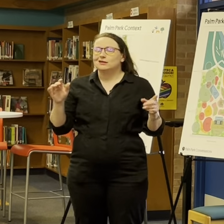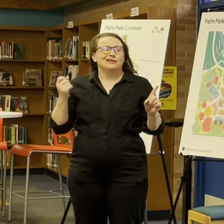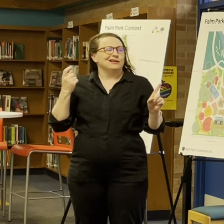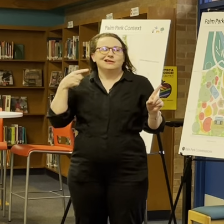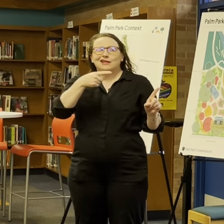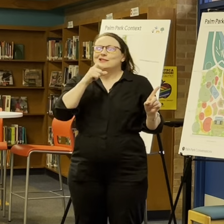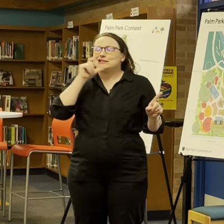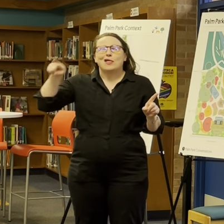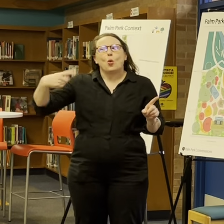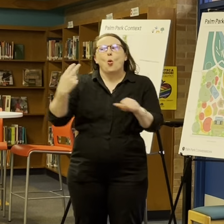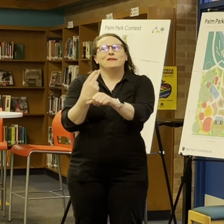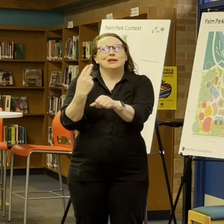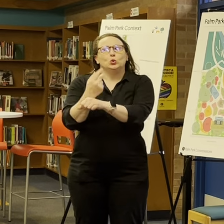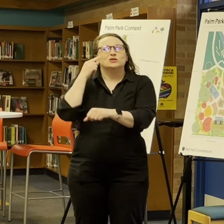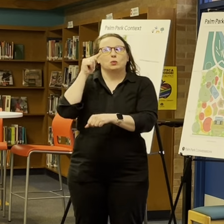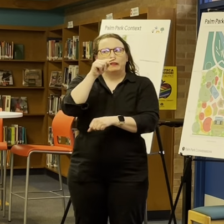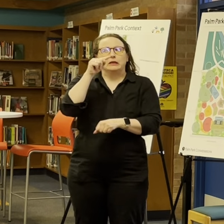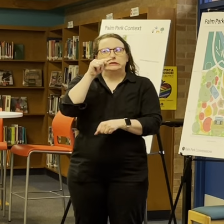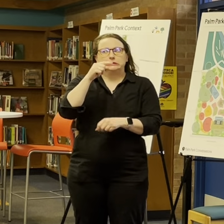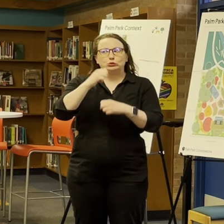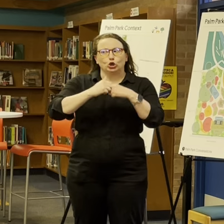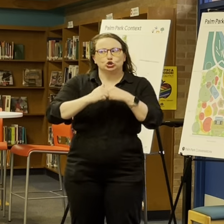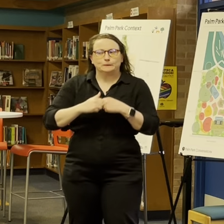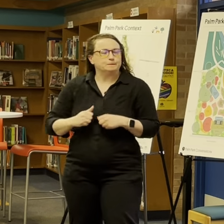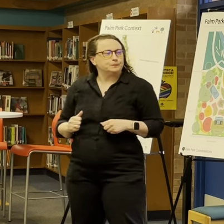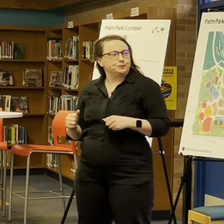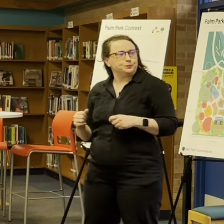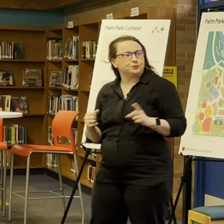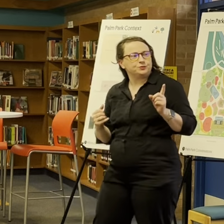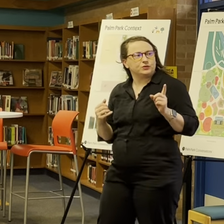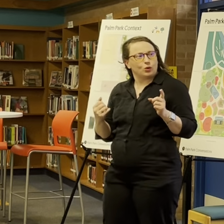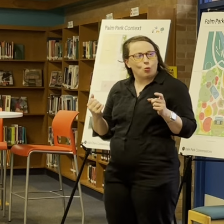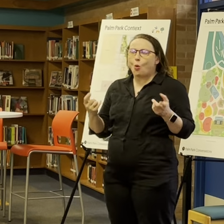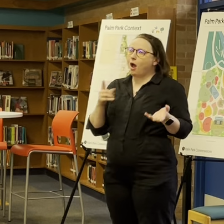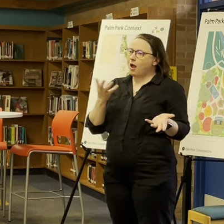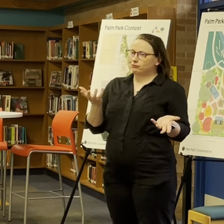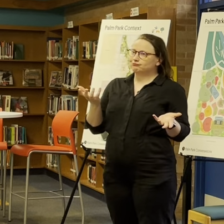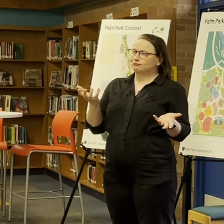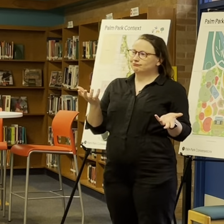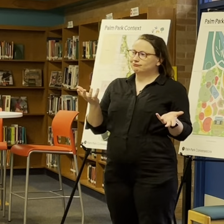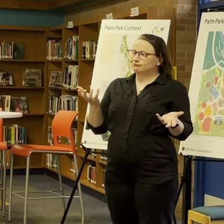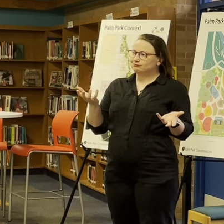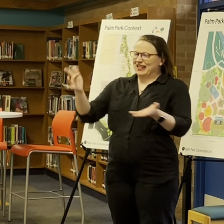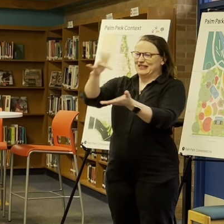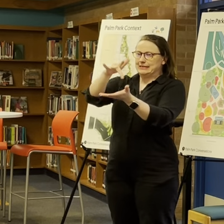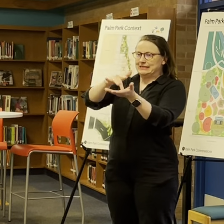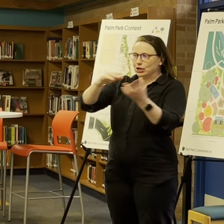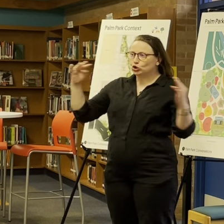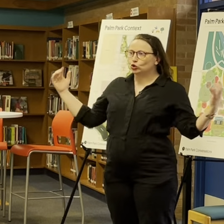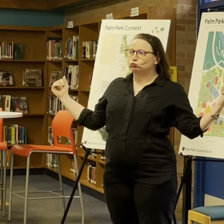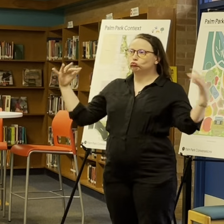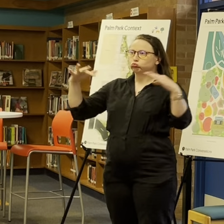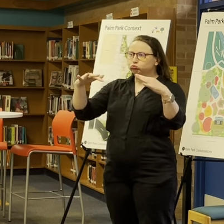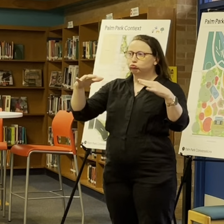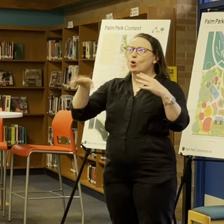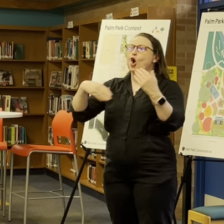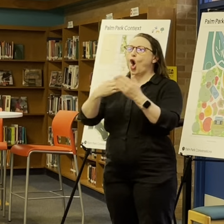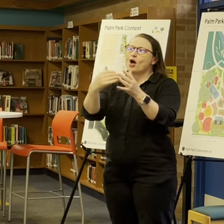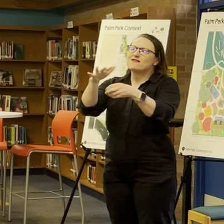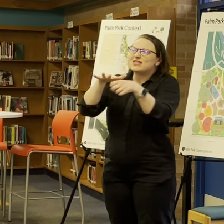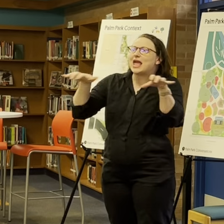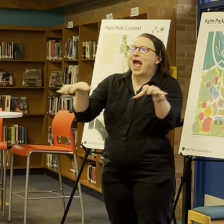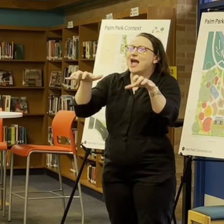only uses we are entertaining in this, because we want this to be a really, again, the center of the playscape, full of